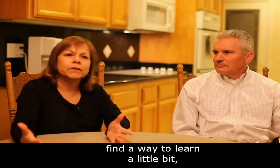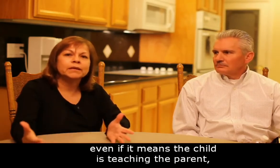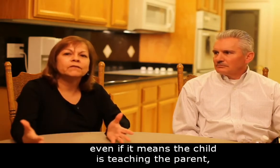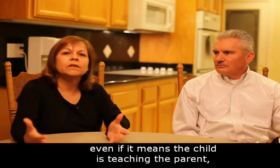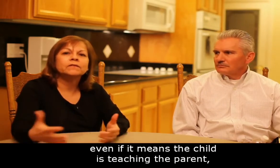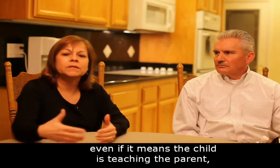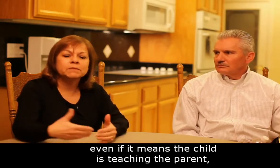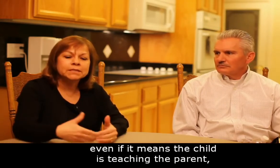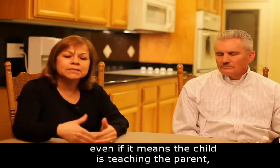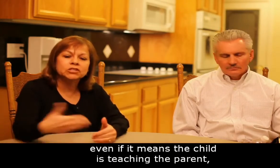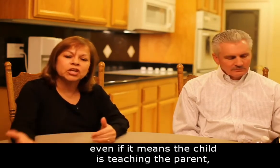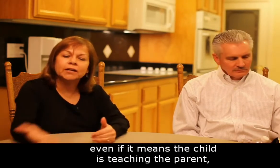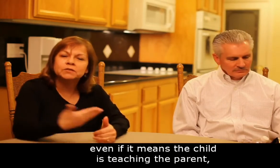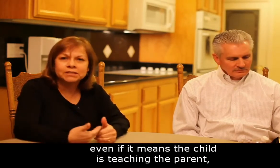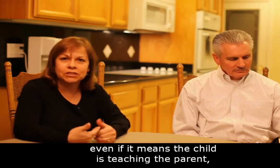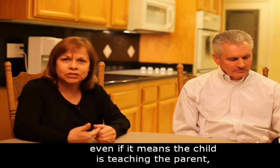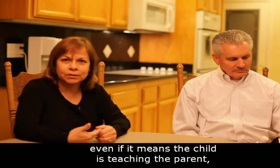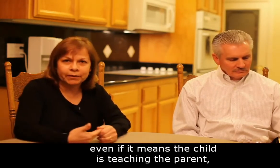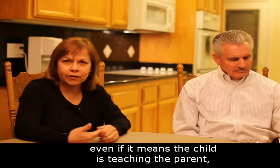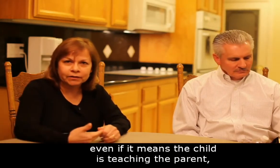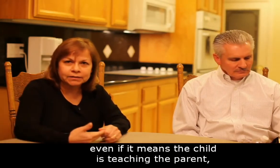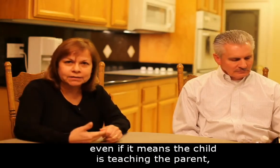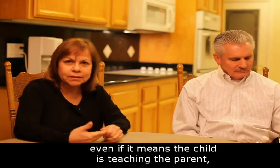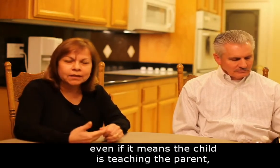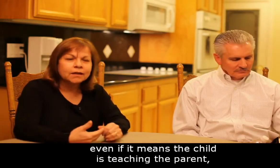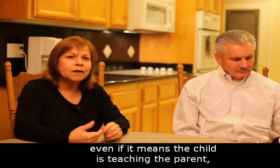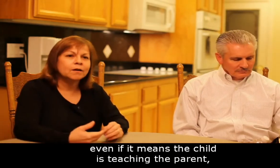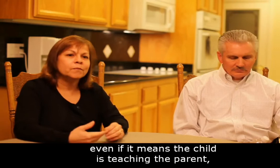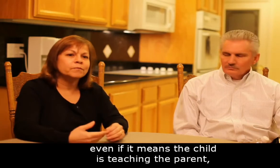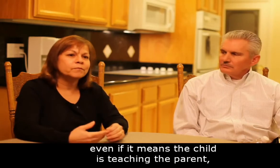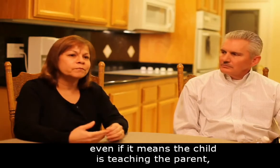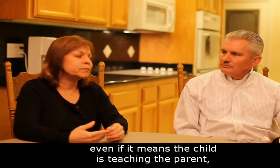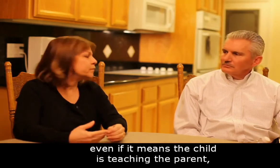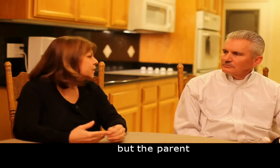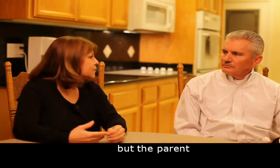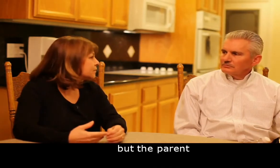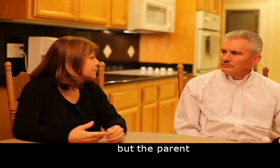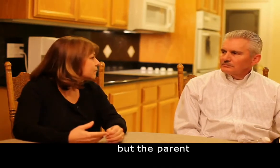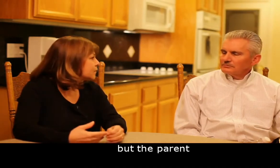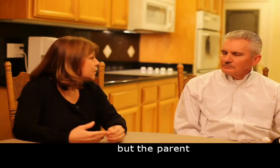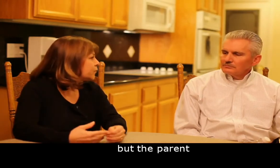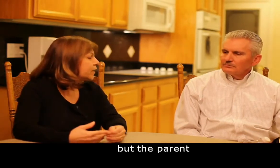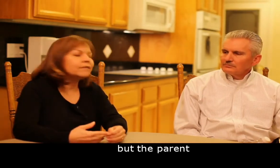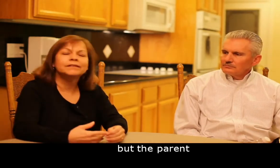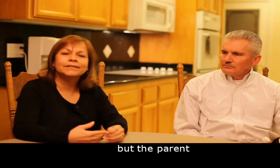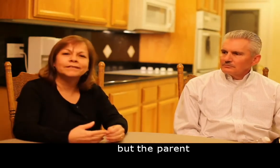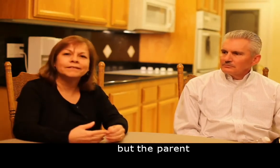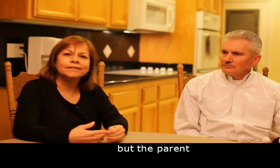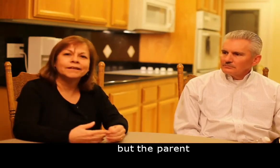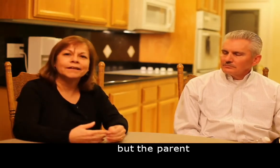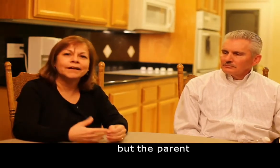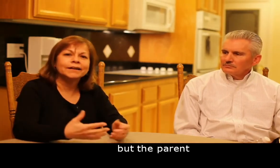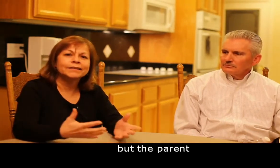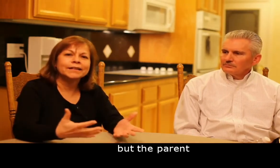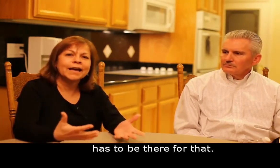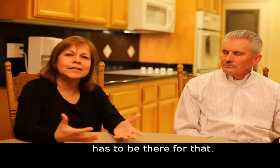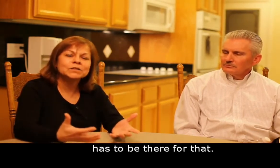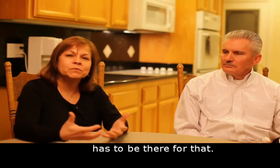even if it means the child's teaching the parent. But the parent has to be there